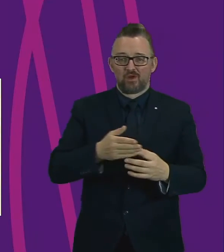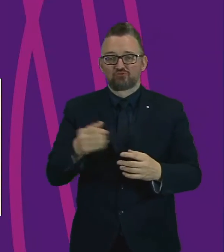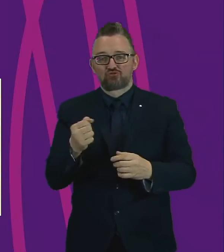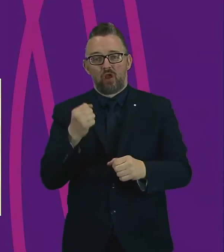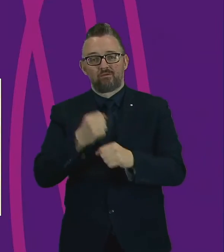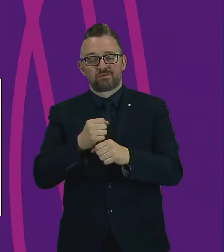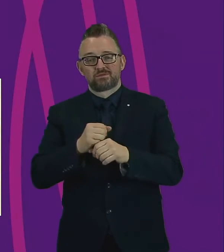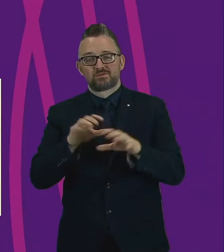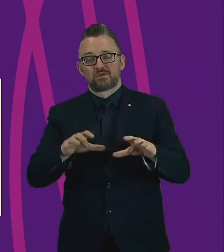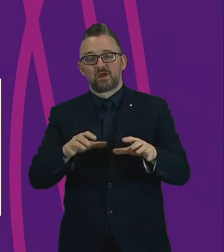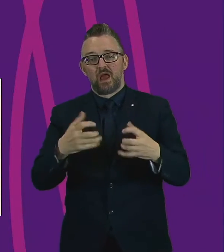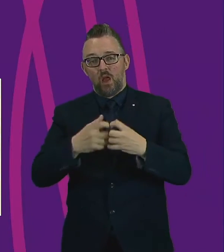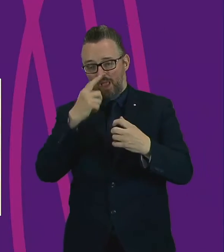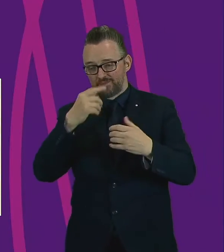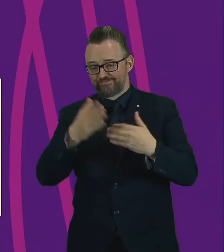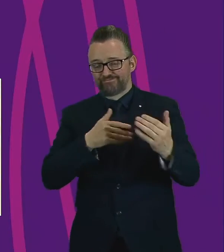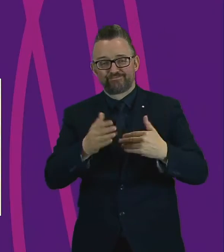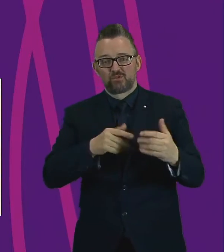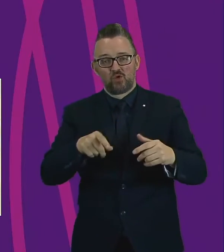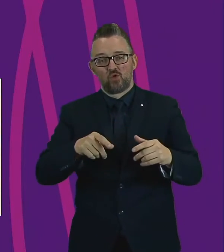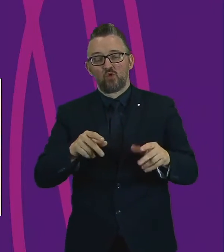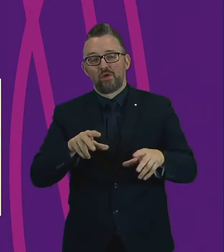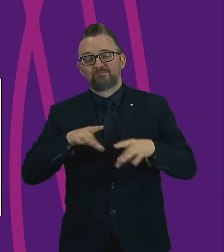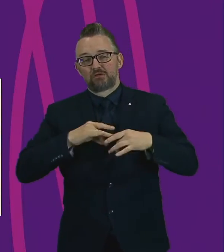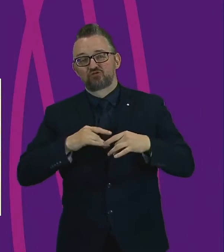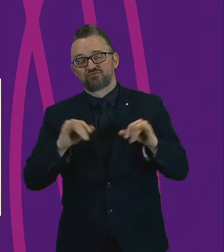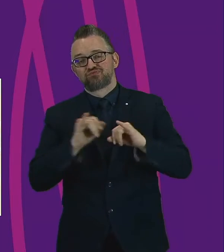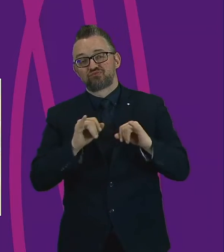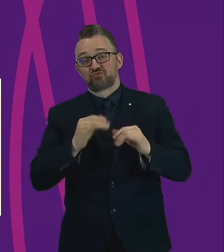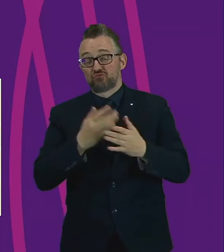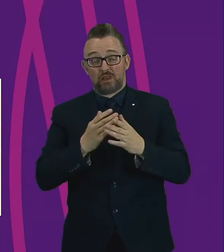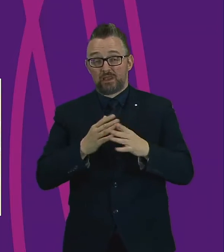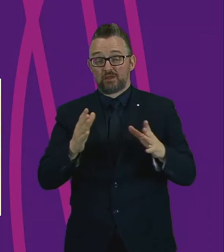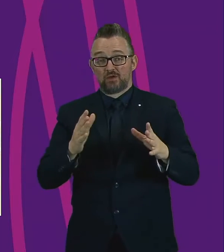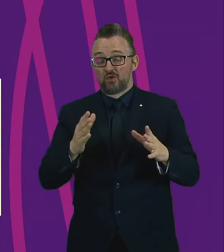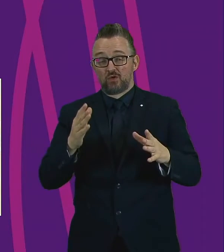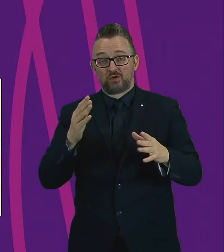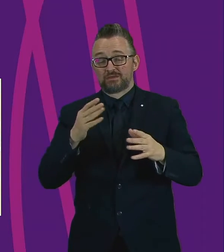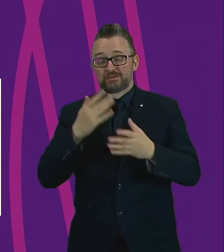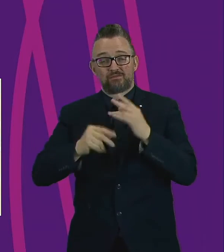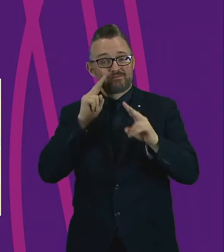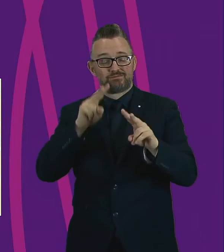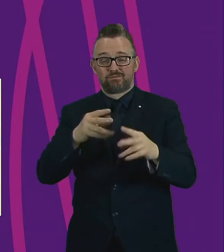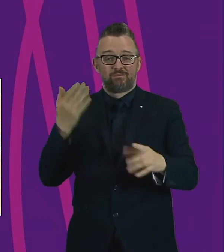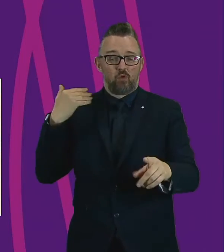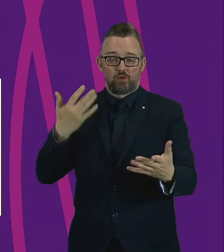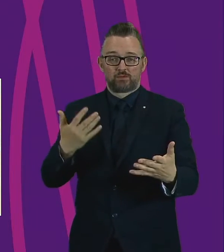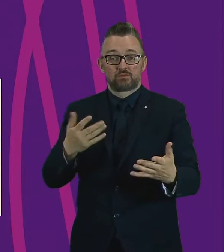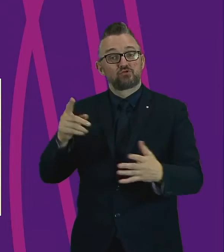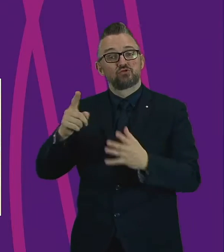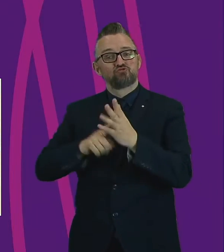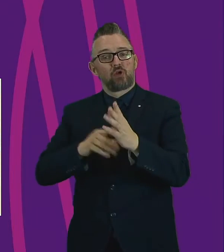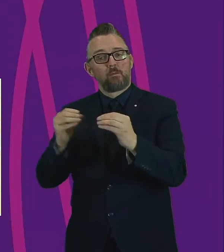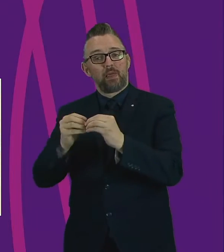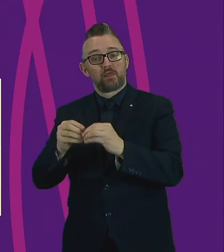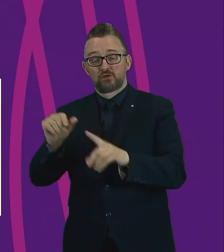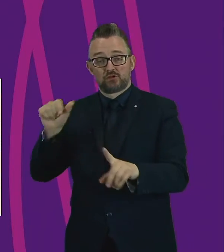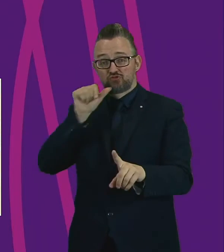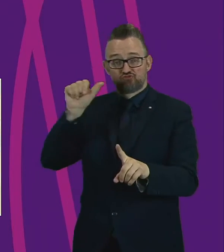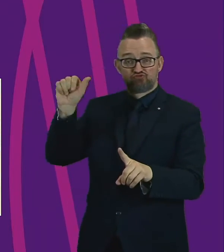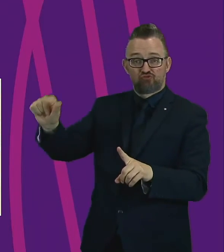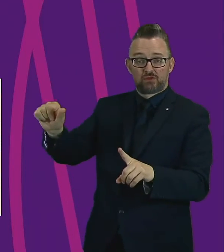the impacts of this deadly virus that are quite simply unprecedented at this scale. And Jackie Baillie was right to say that we